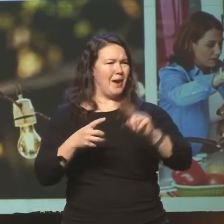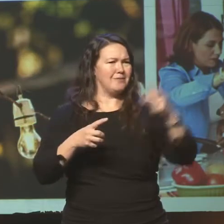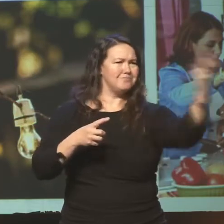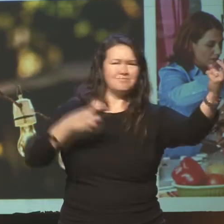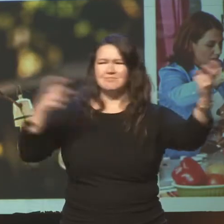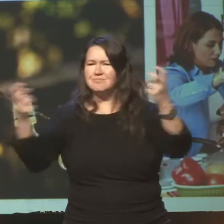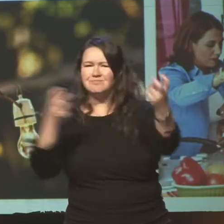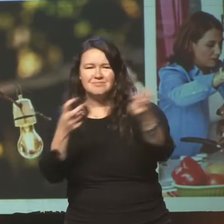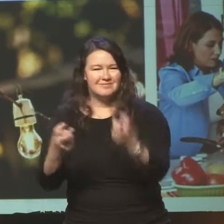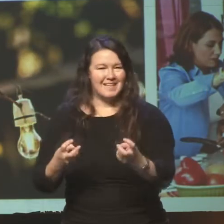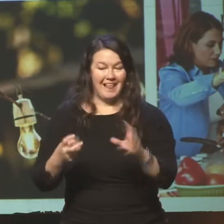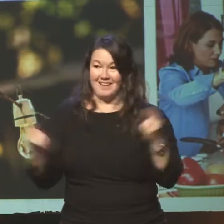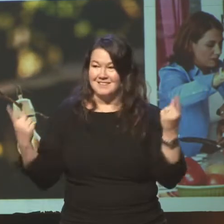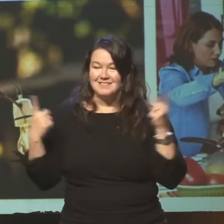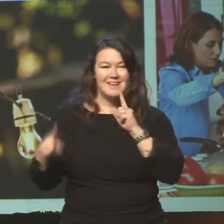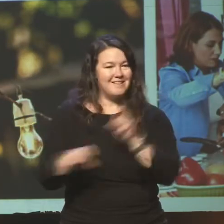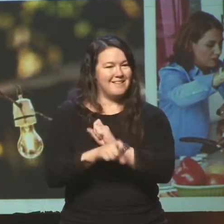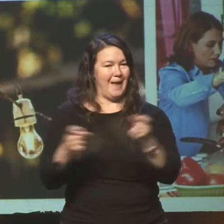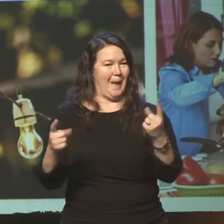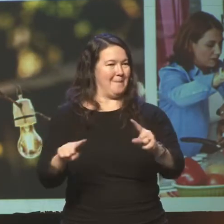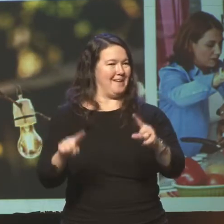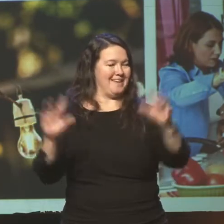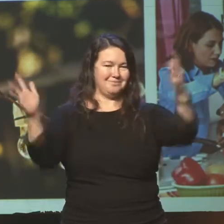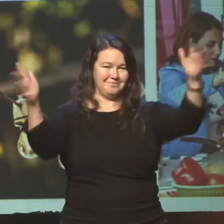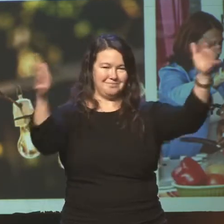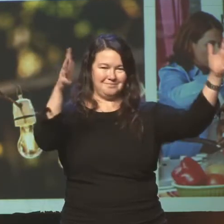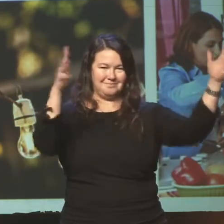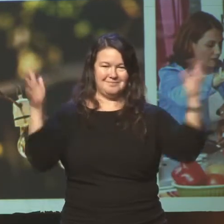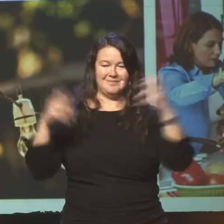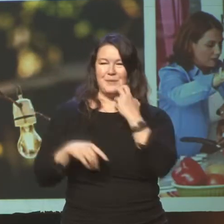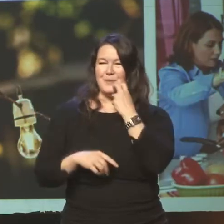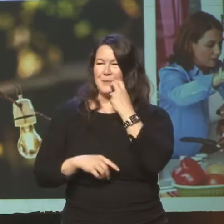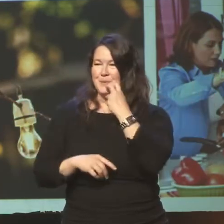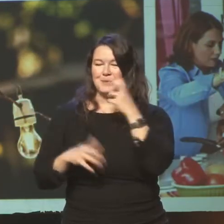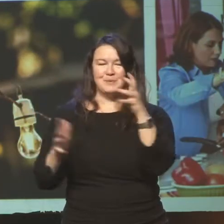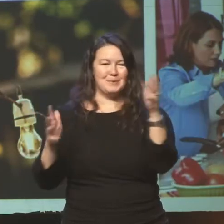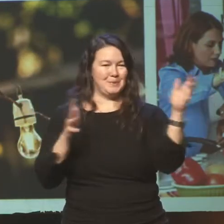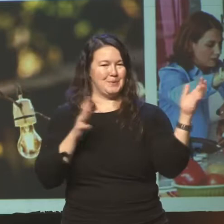know what? That's happening. And so that's exciting. So give yourselves a big hand.